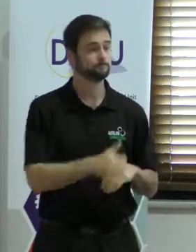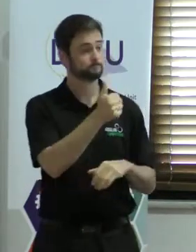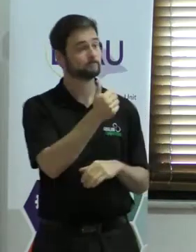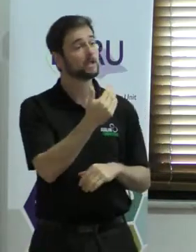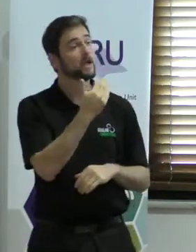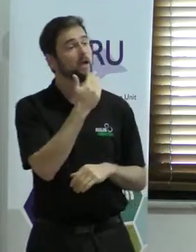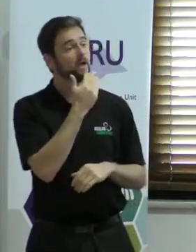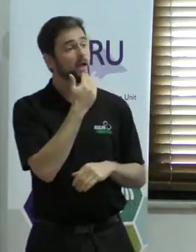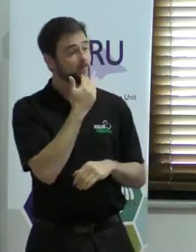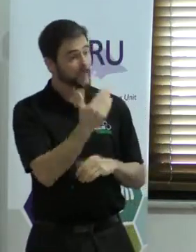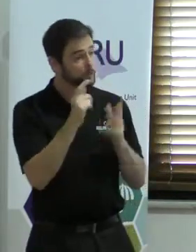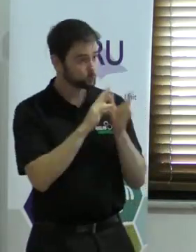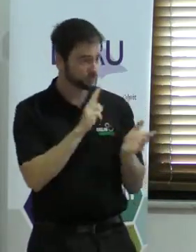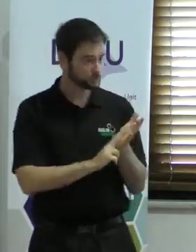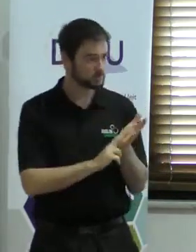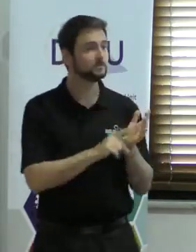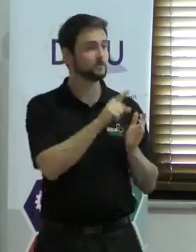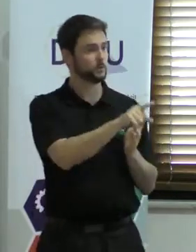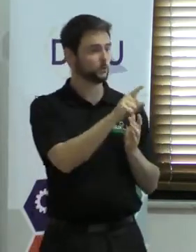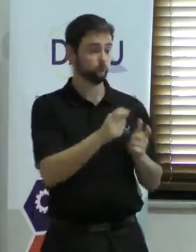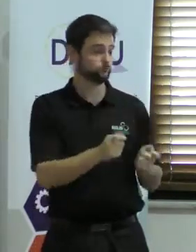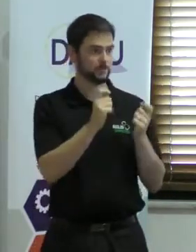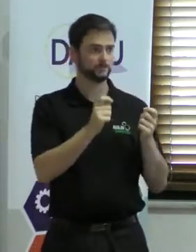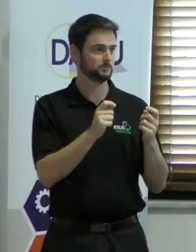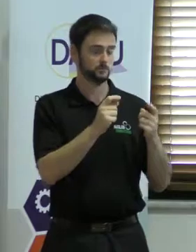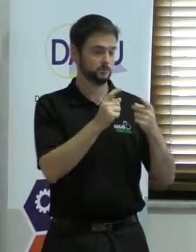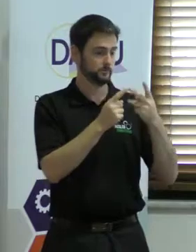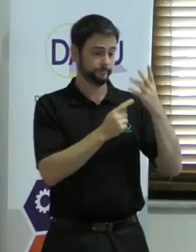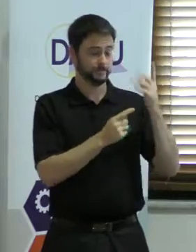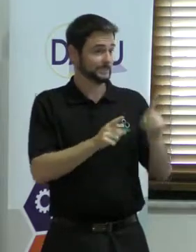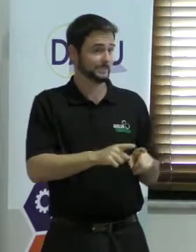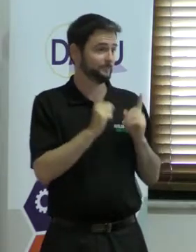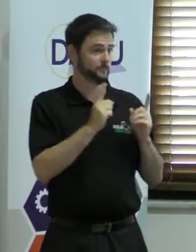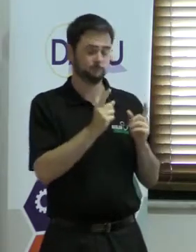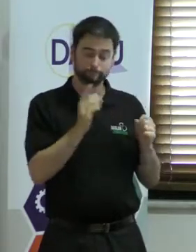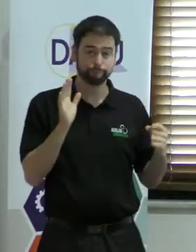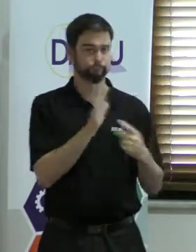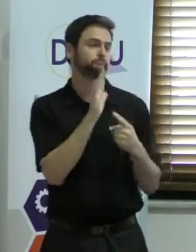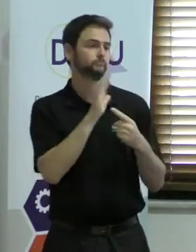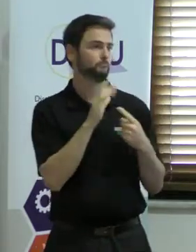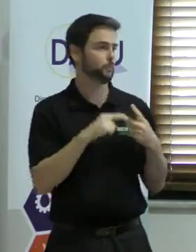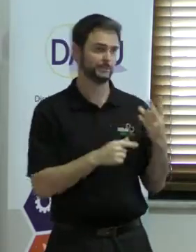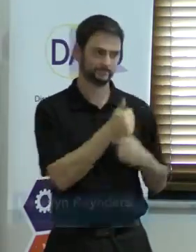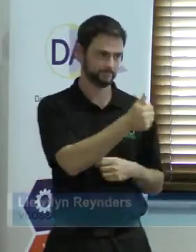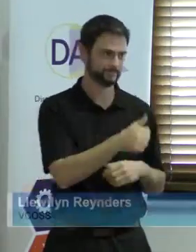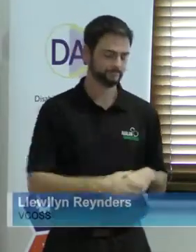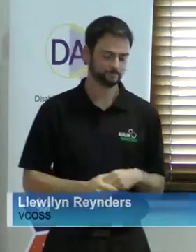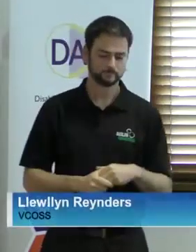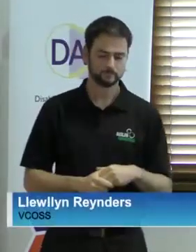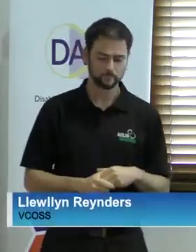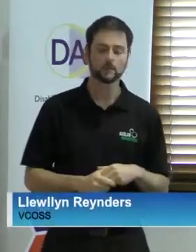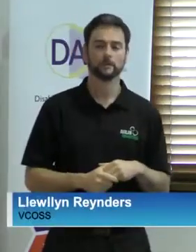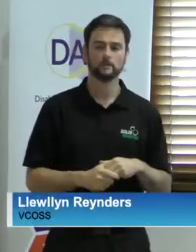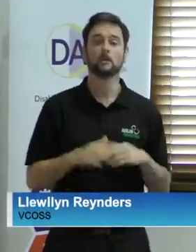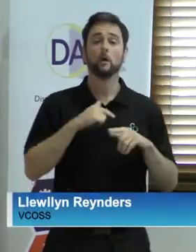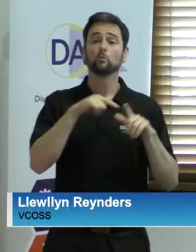Thank you, Christian. And you raise a couple of really important issues, because firstly, yes, certainly we believe